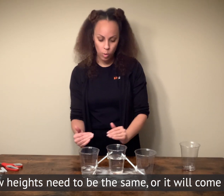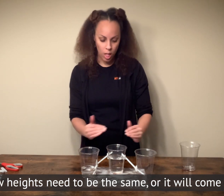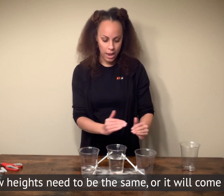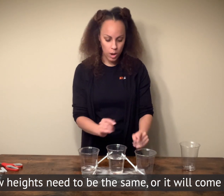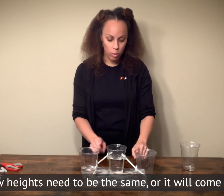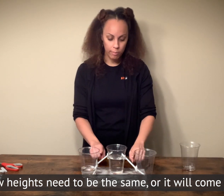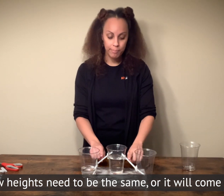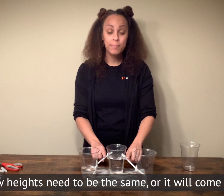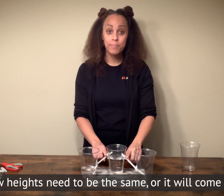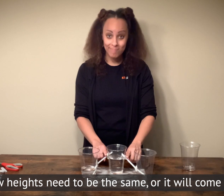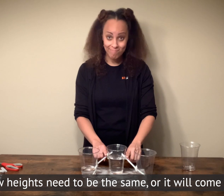the same,